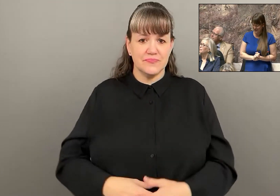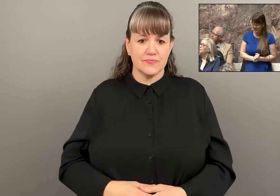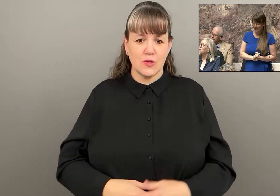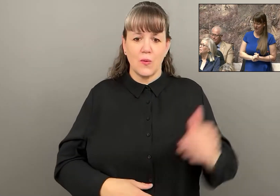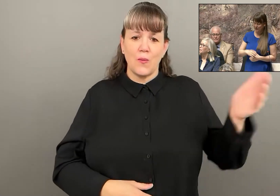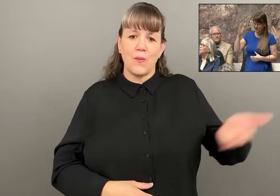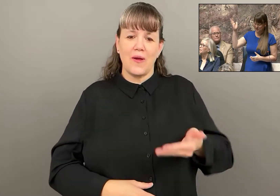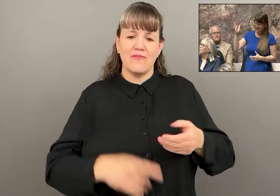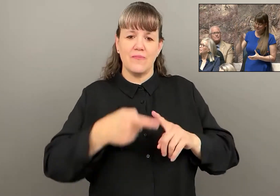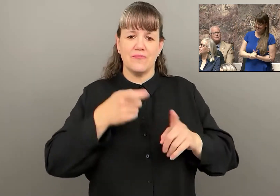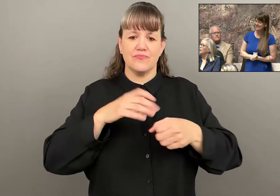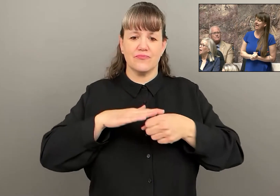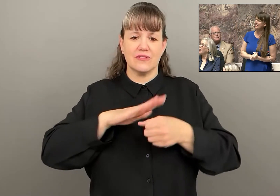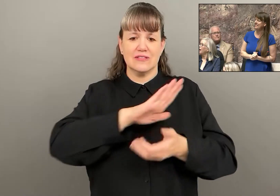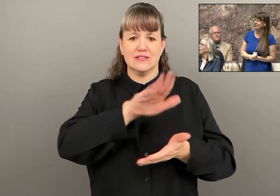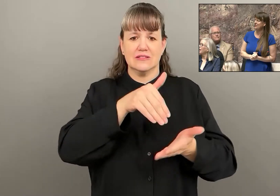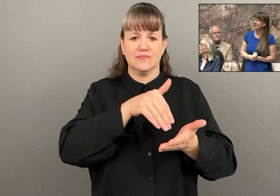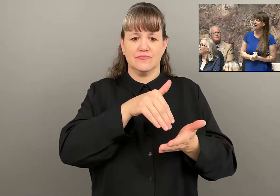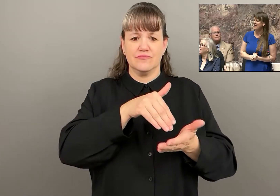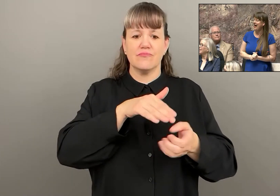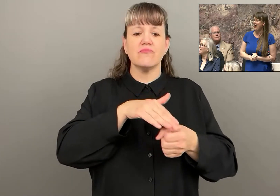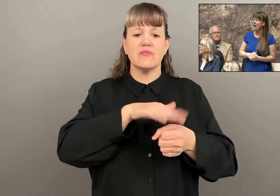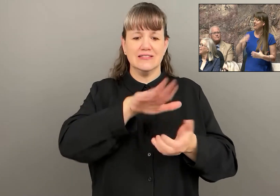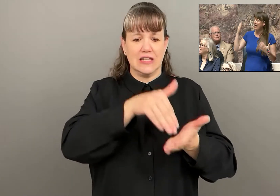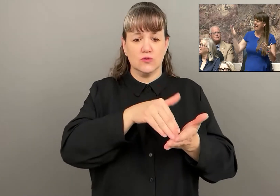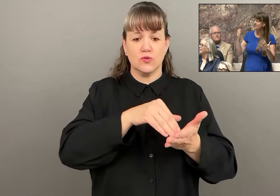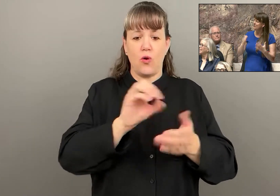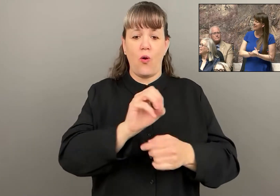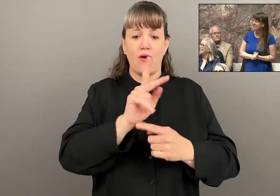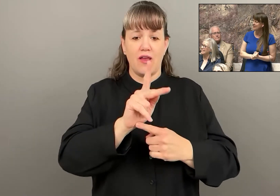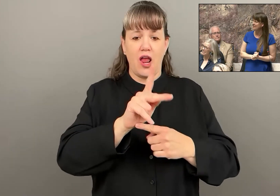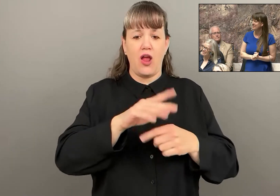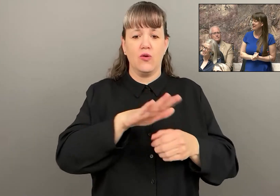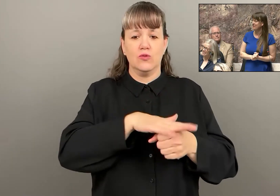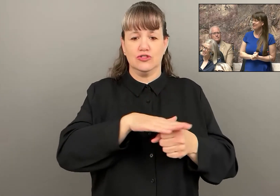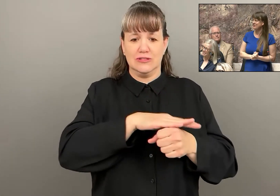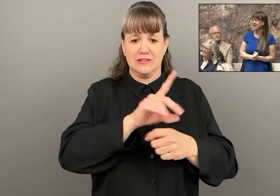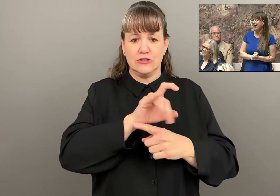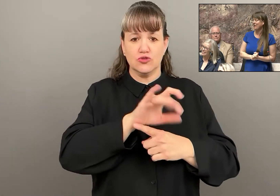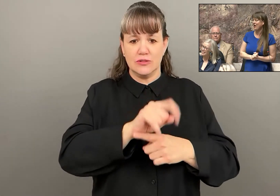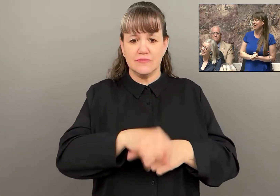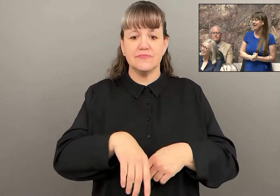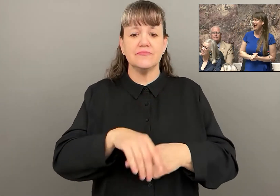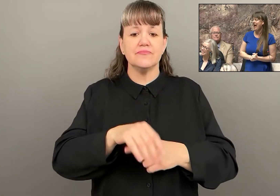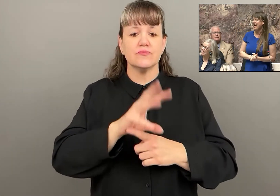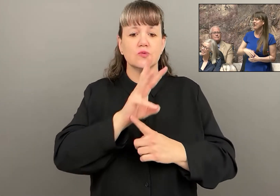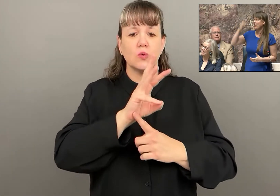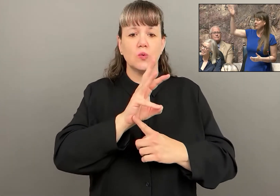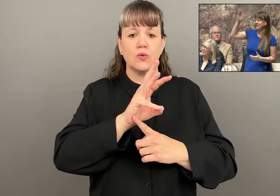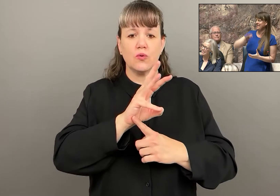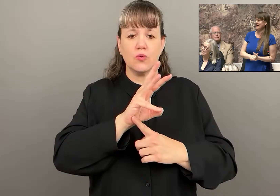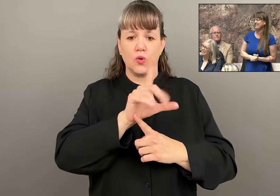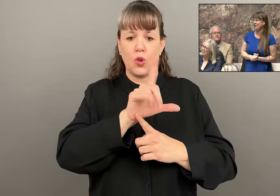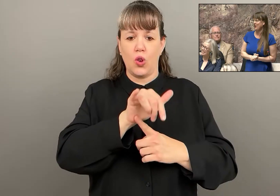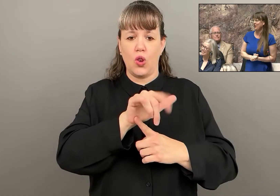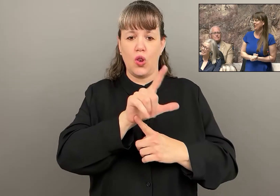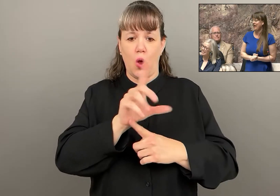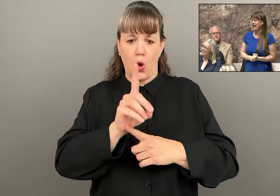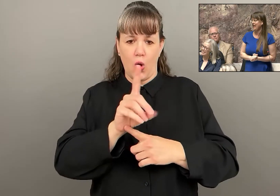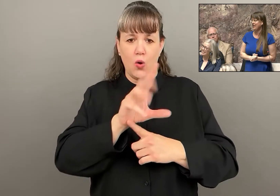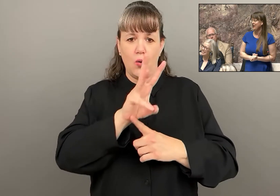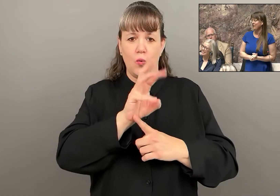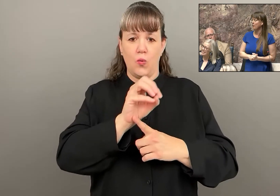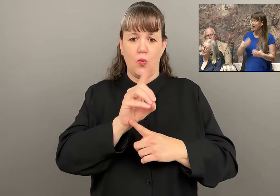Okanagan, Loyal Woodridge and Sally Ginter. I had 2 meetings with them today with Mr. Callon, and not only is